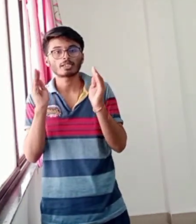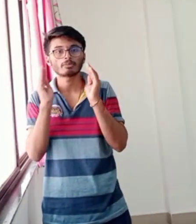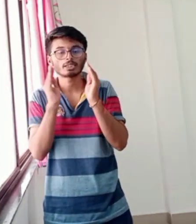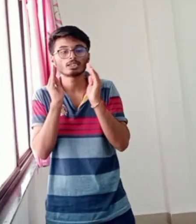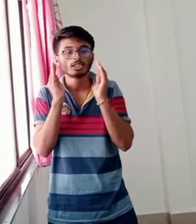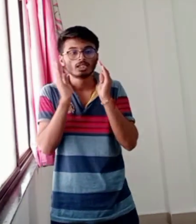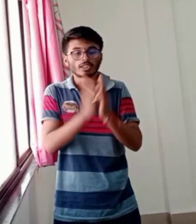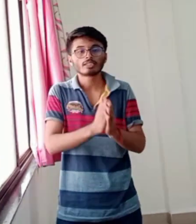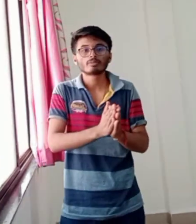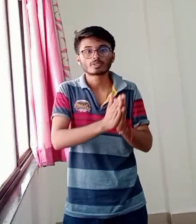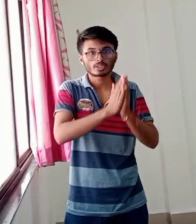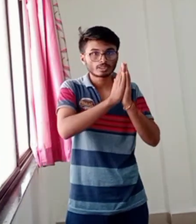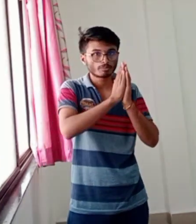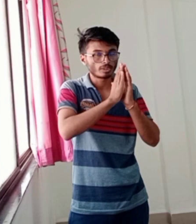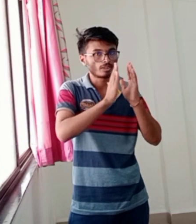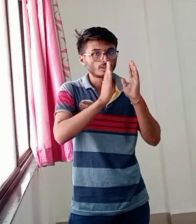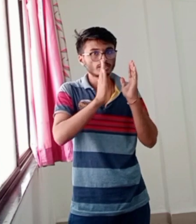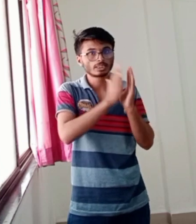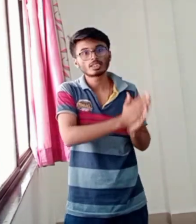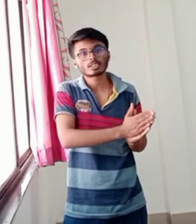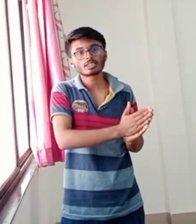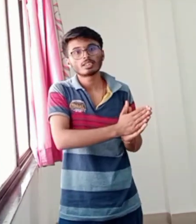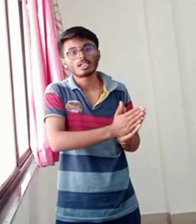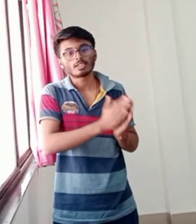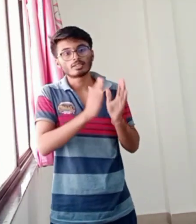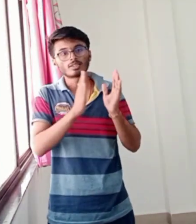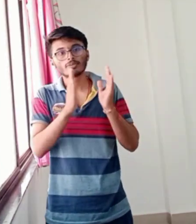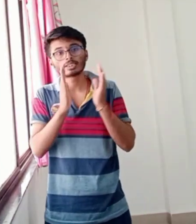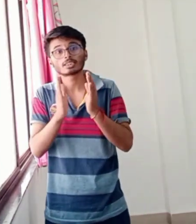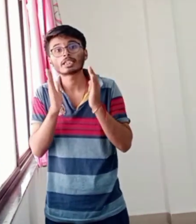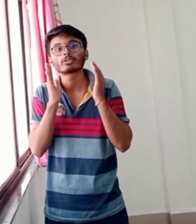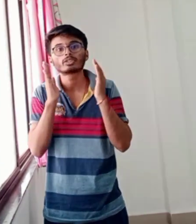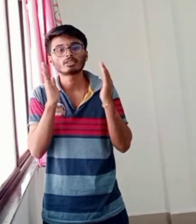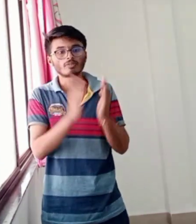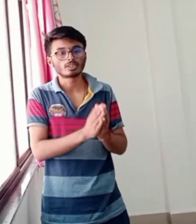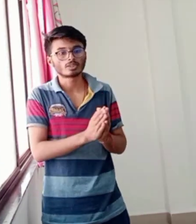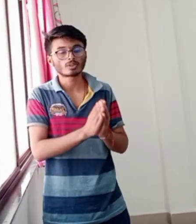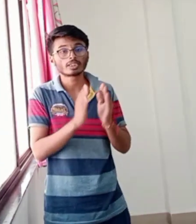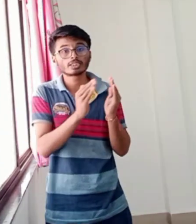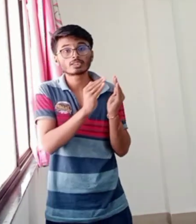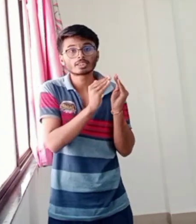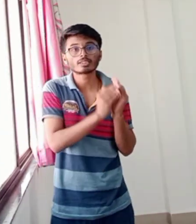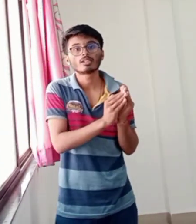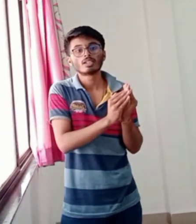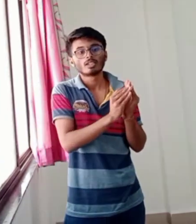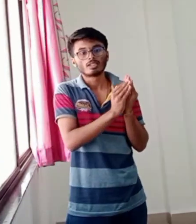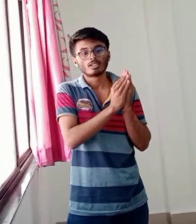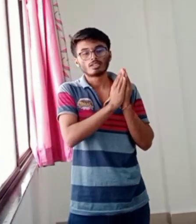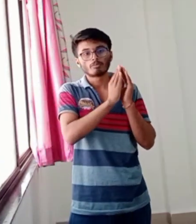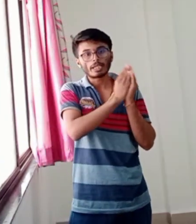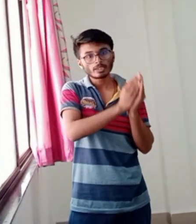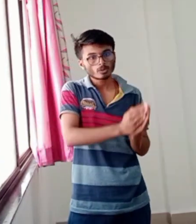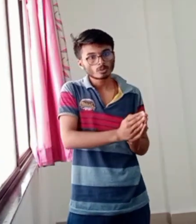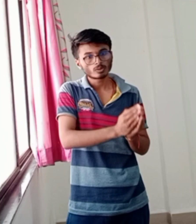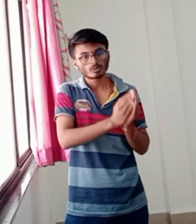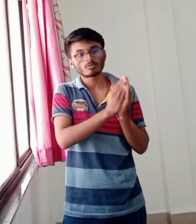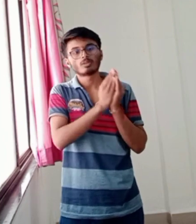pyrimidine ring, which are single ring, and which is a nitrogen base. Okay, these ring bind to